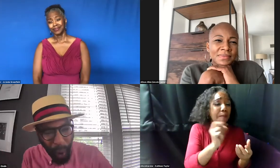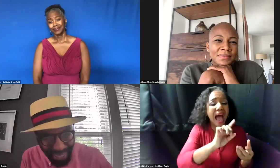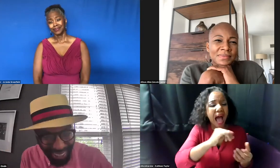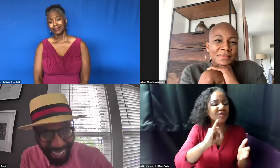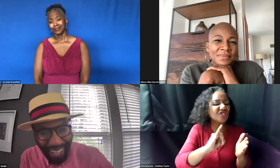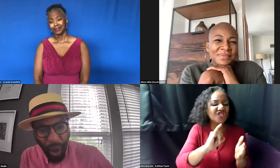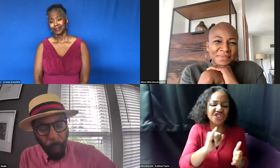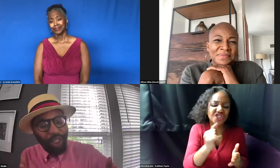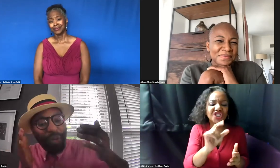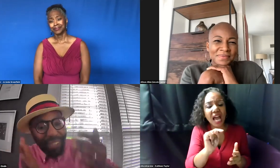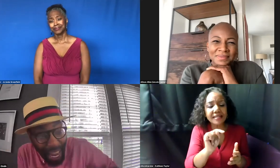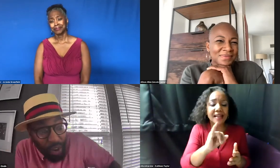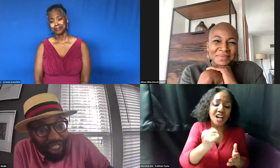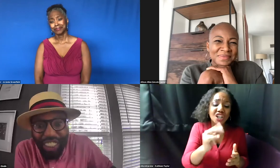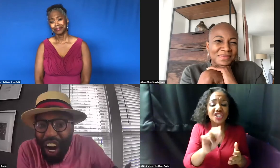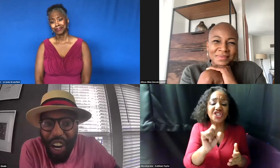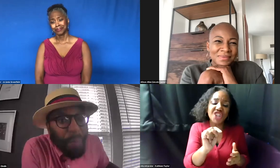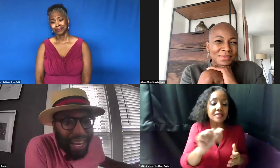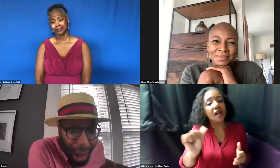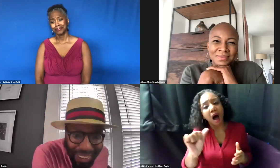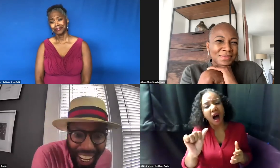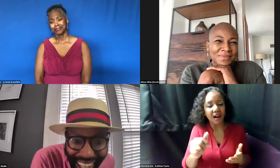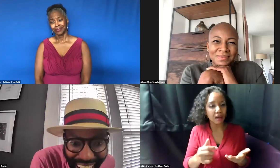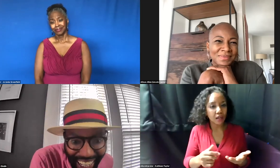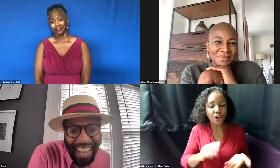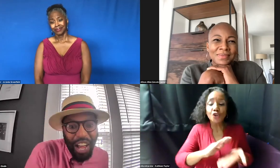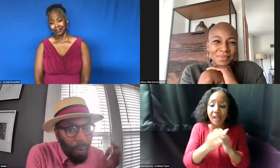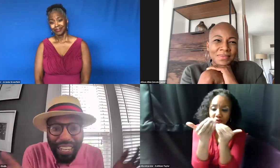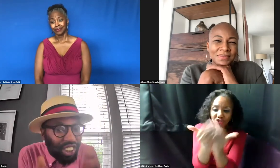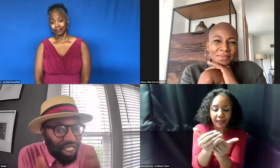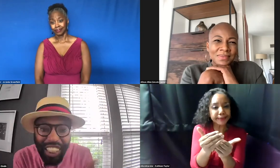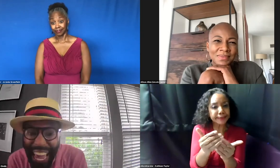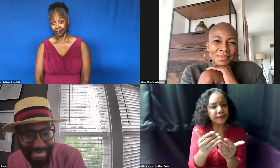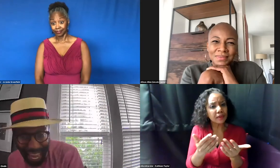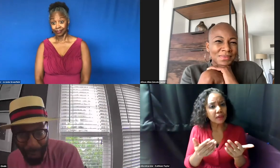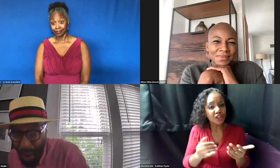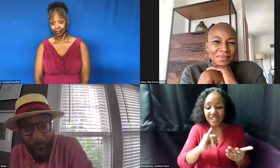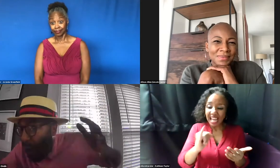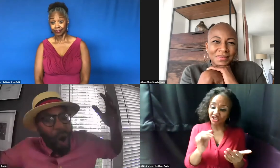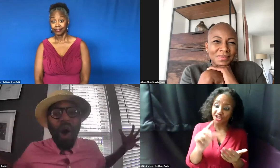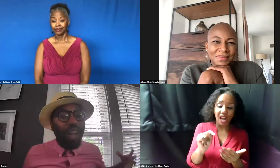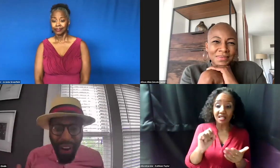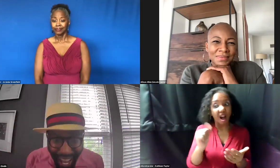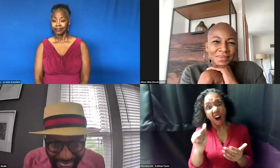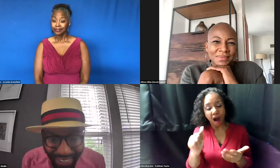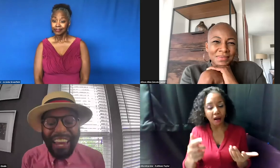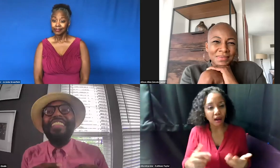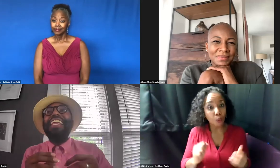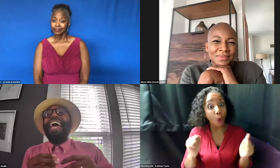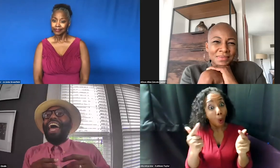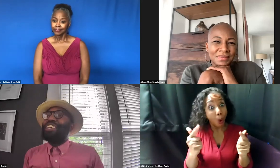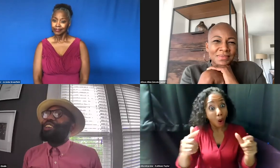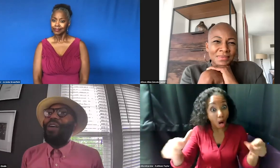I'm just a what? Once you say you're just a, you become just a. No one is just a anything. We are all of us,